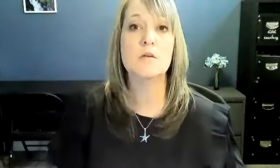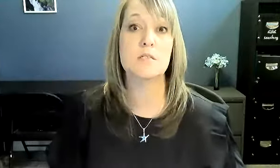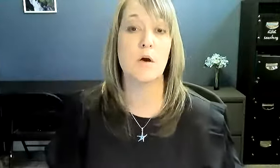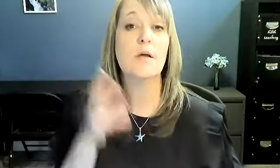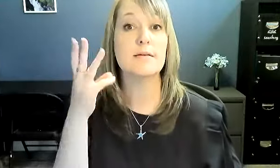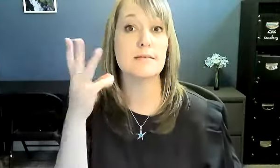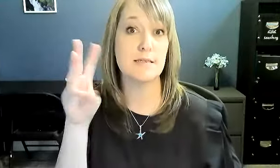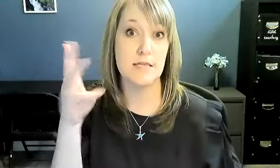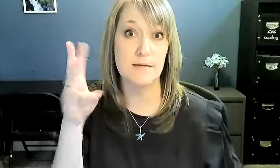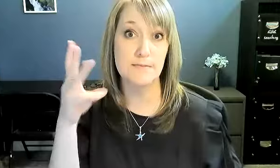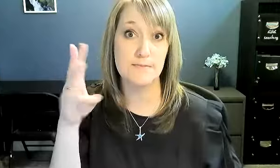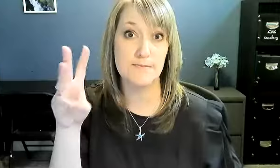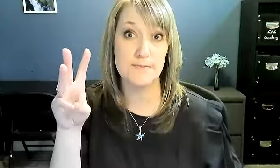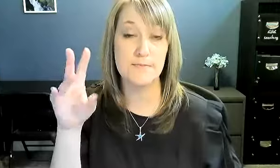So 16,